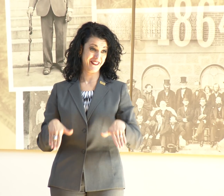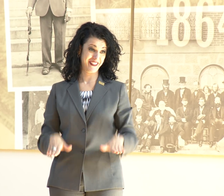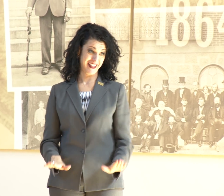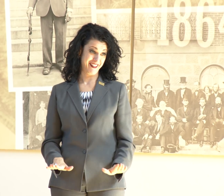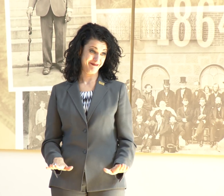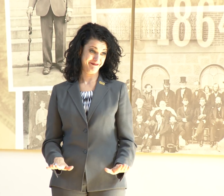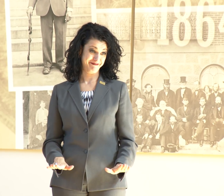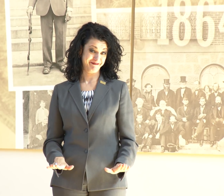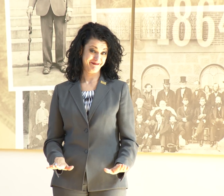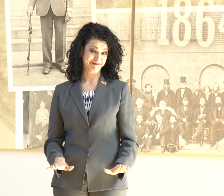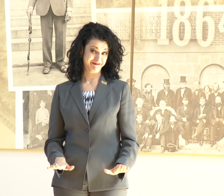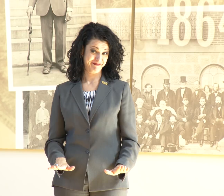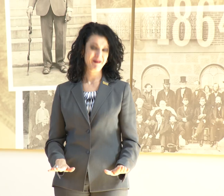fill.